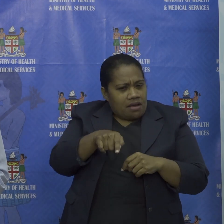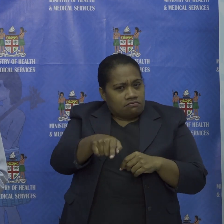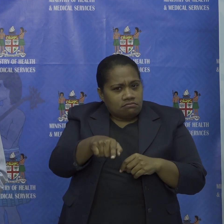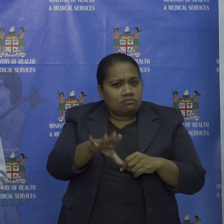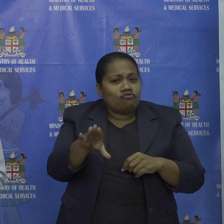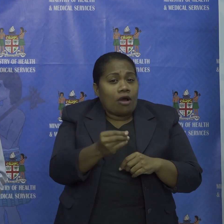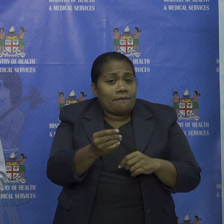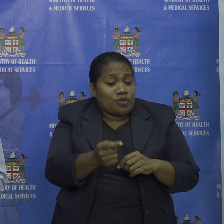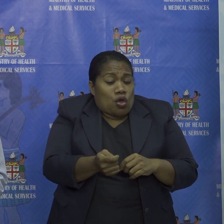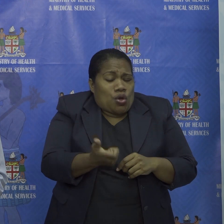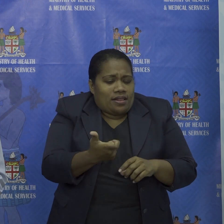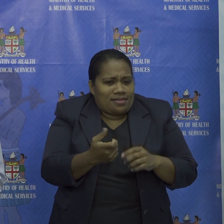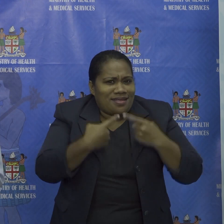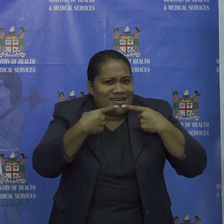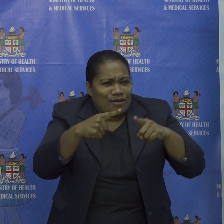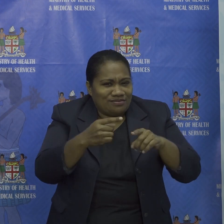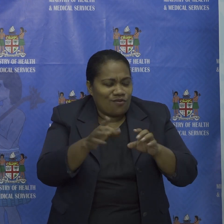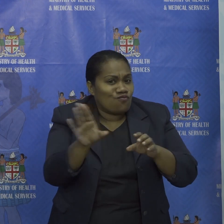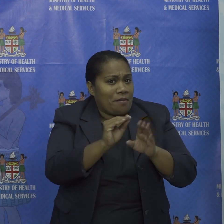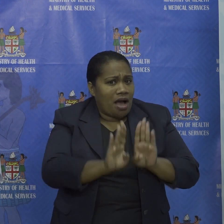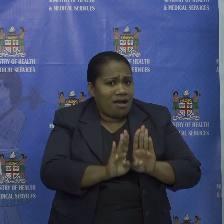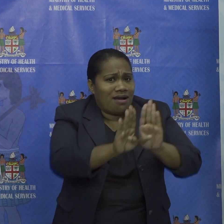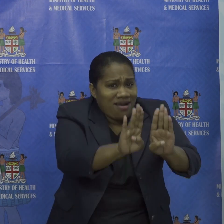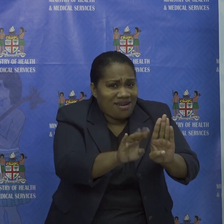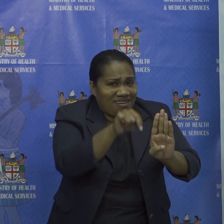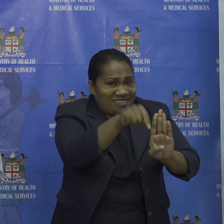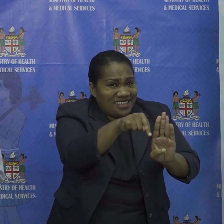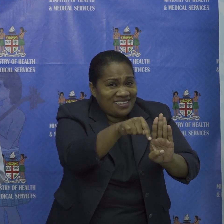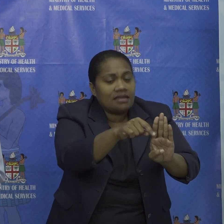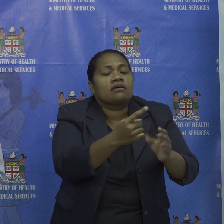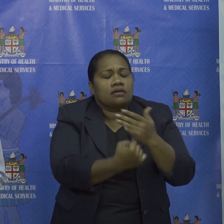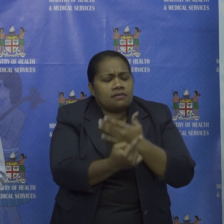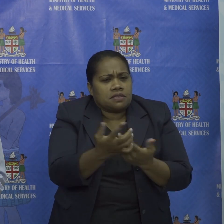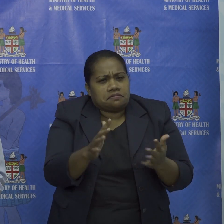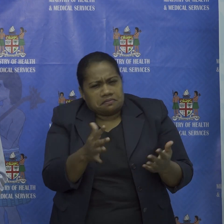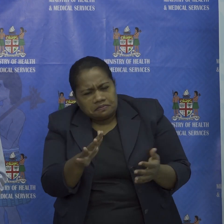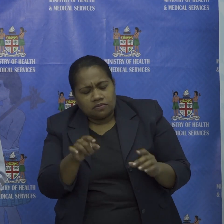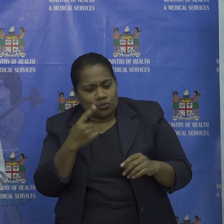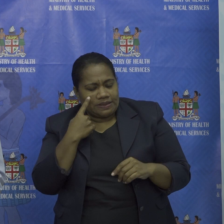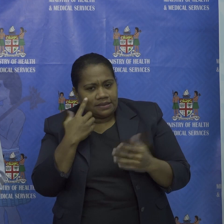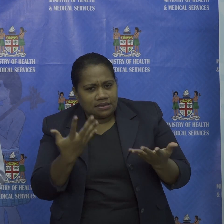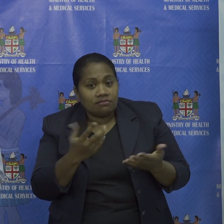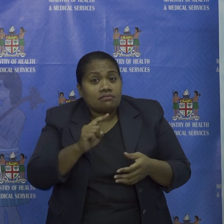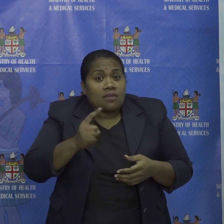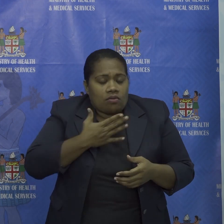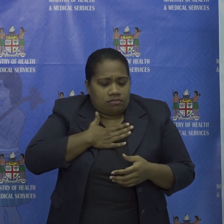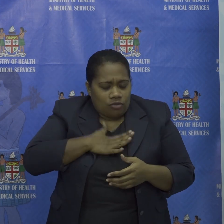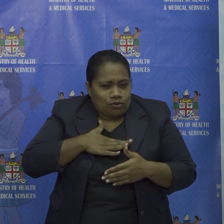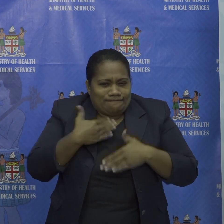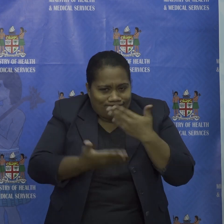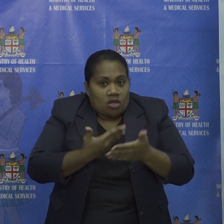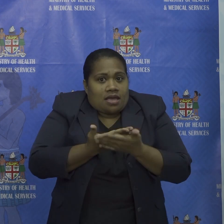announced quarantine facility breach. I want to explain exactly how that may have happened. The